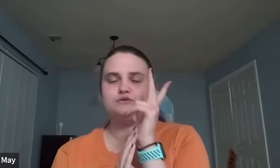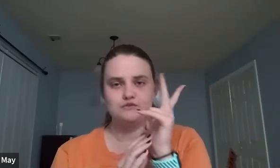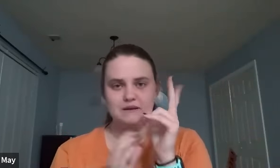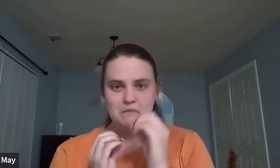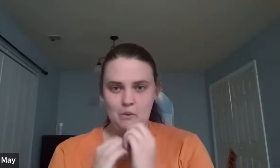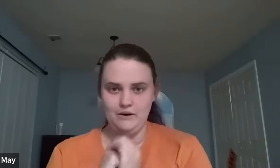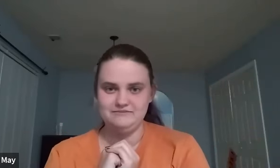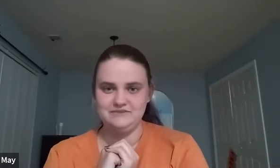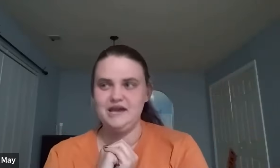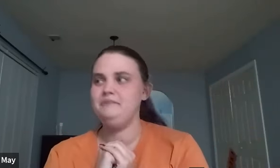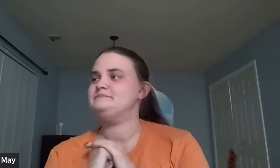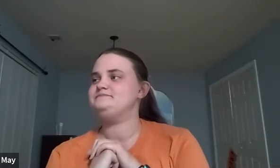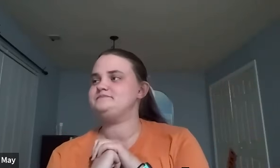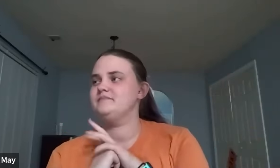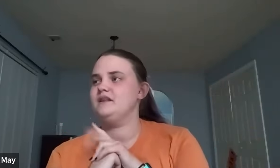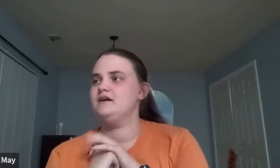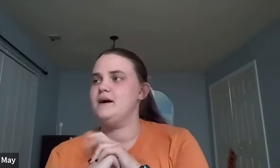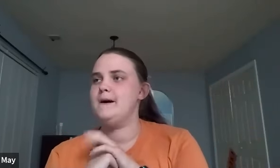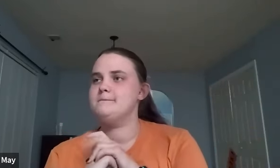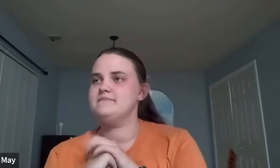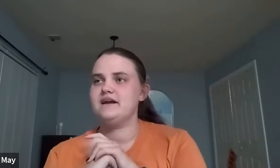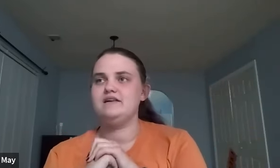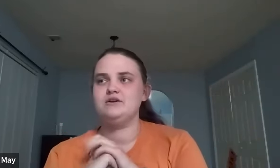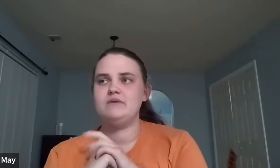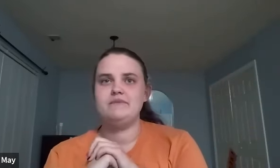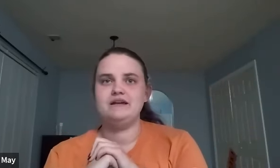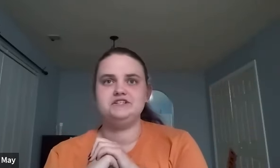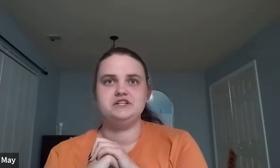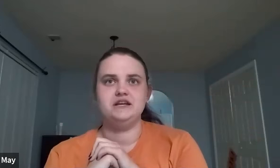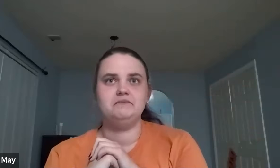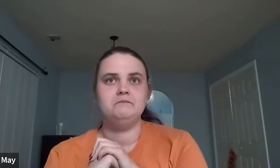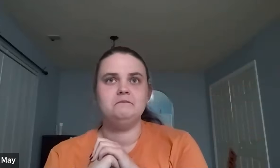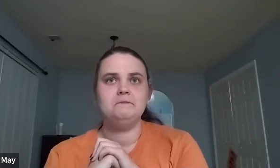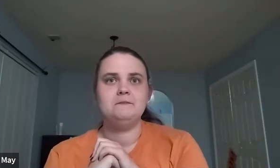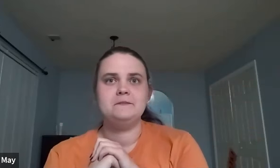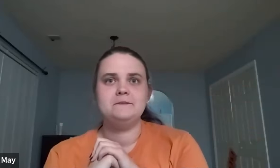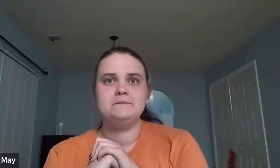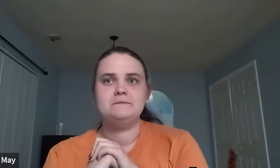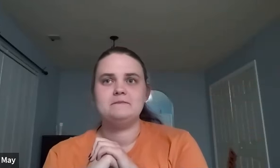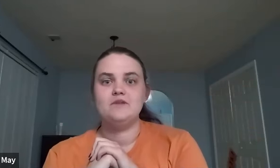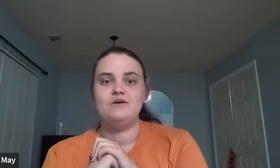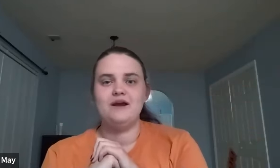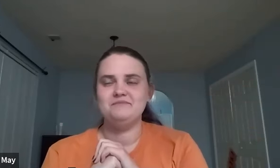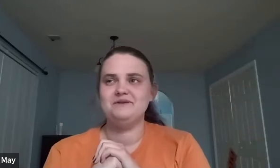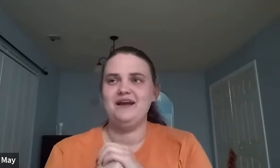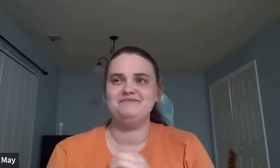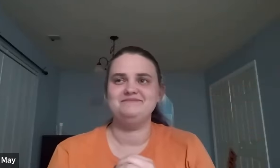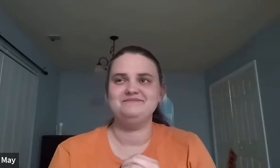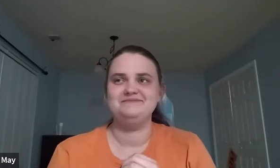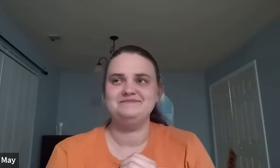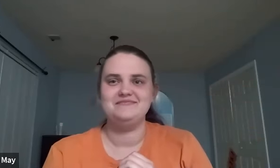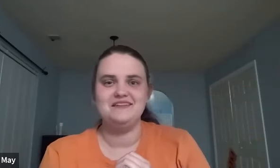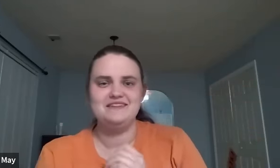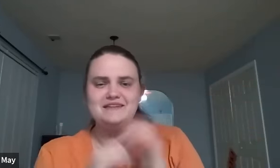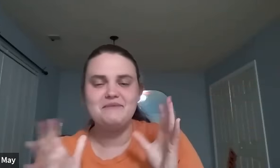3 more. Okay. I gotta look around my kitchen again. Okay. That